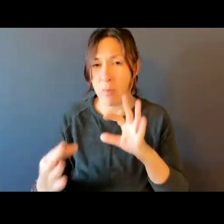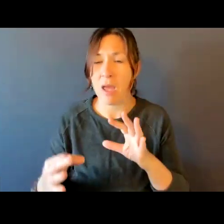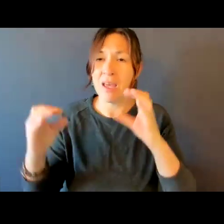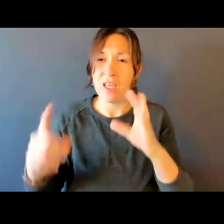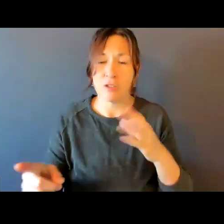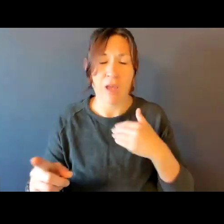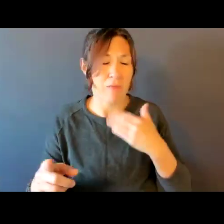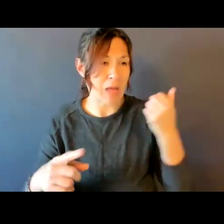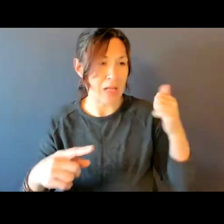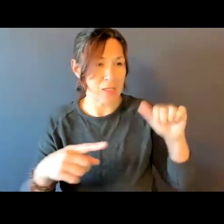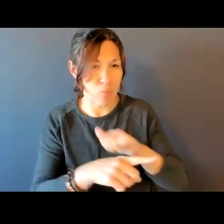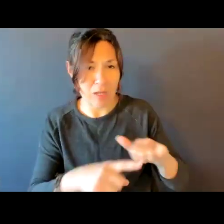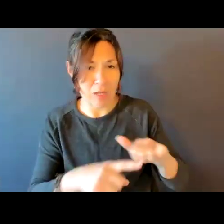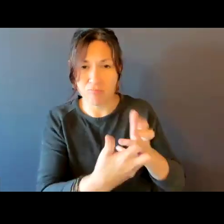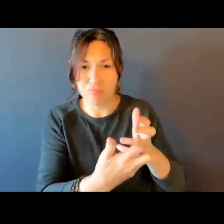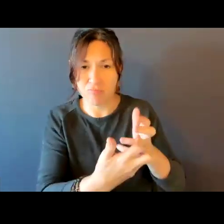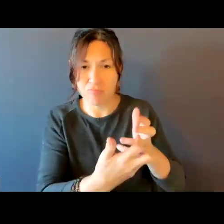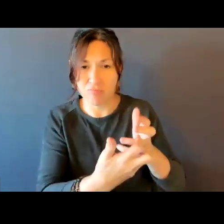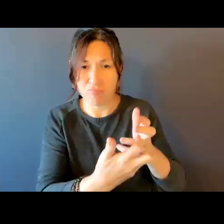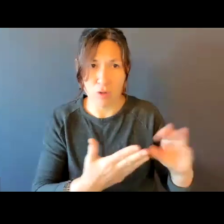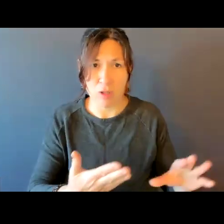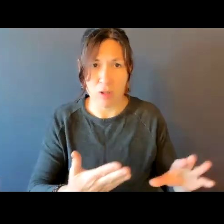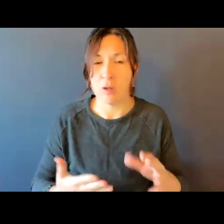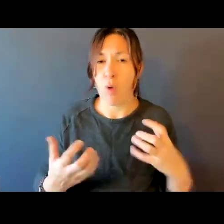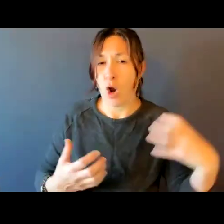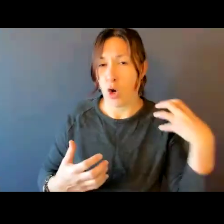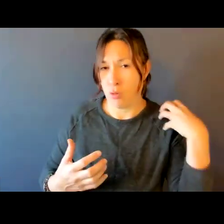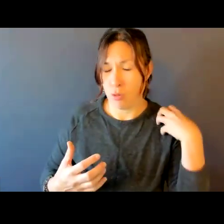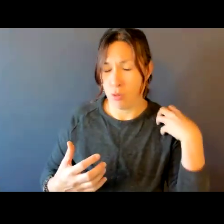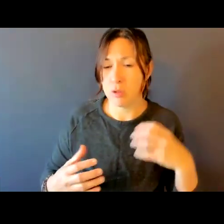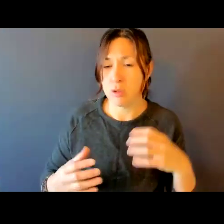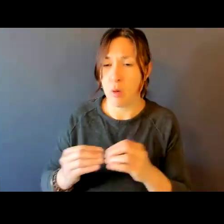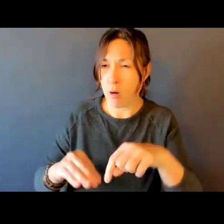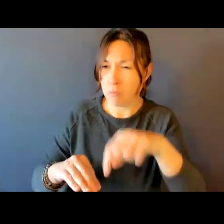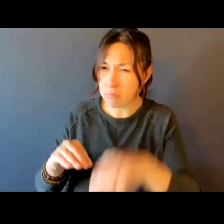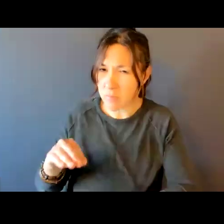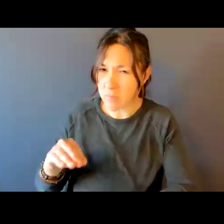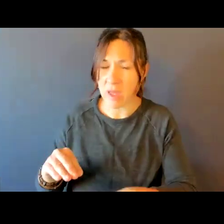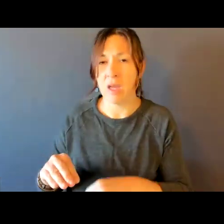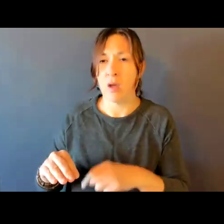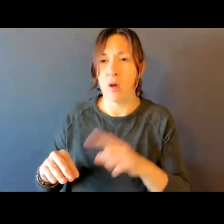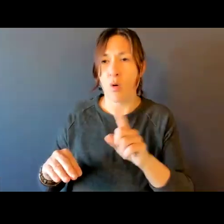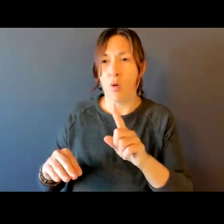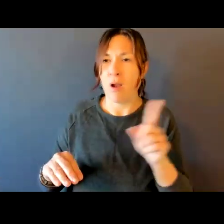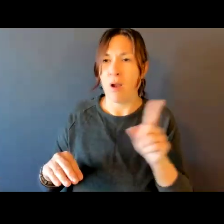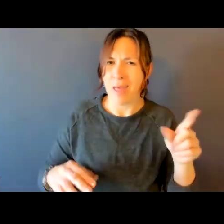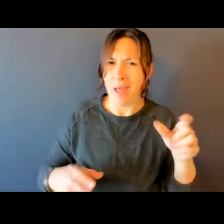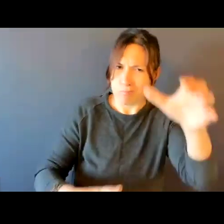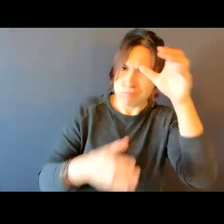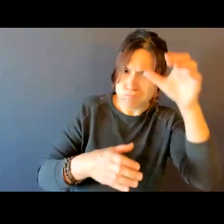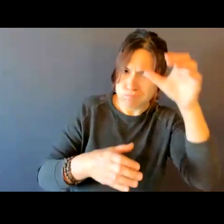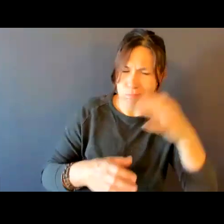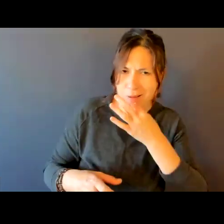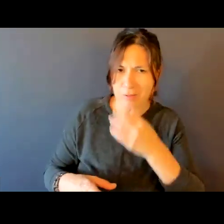meet students' needs and allow coaches to work in more depth and in areas of their strongest expertise. We